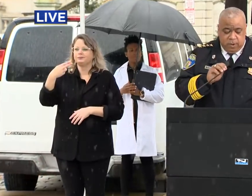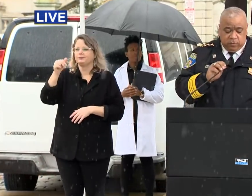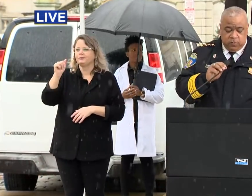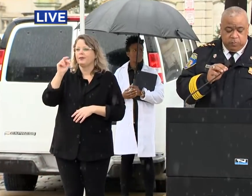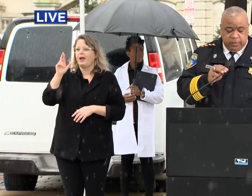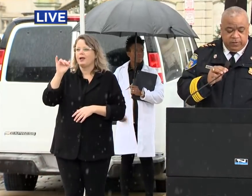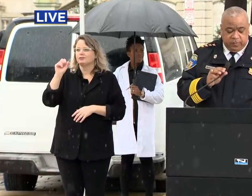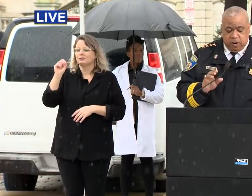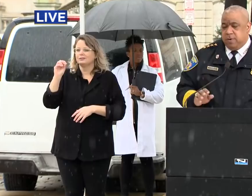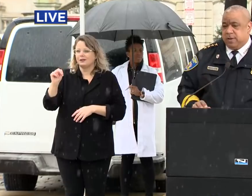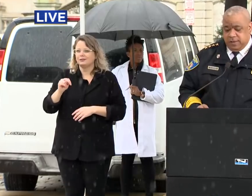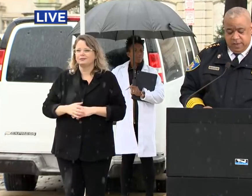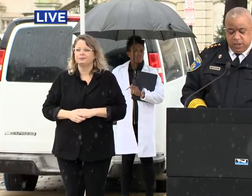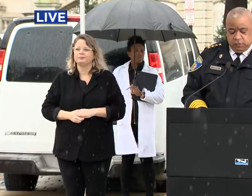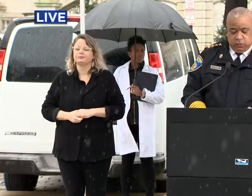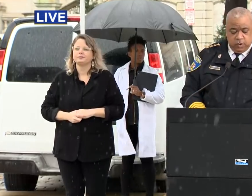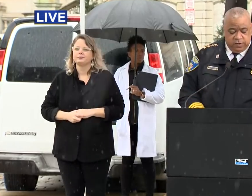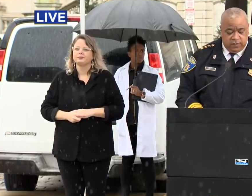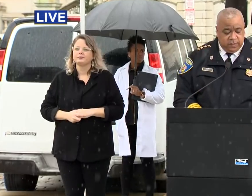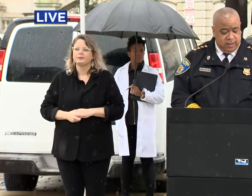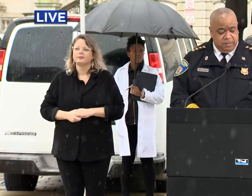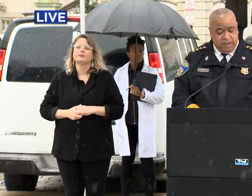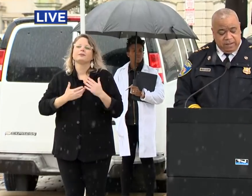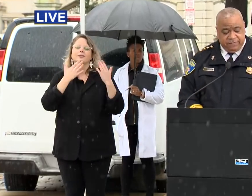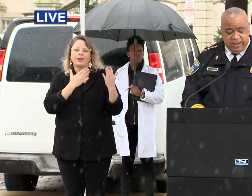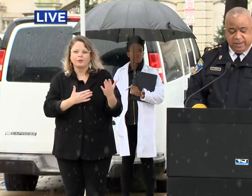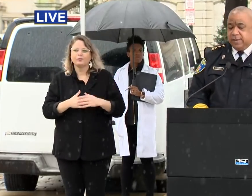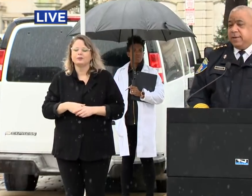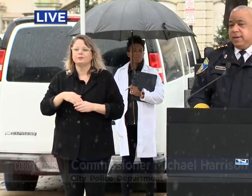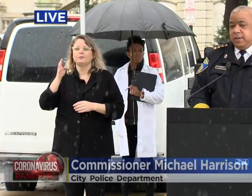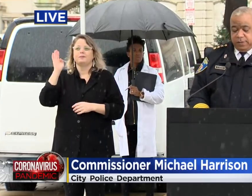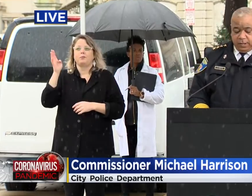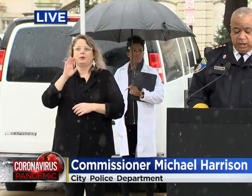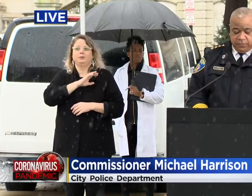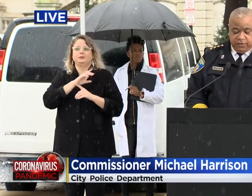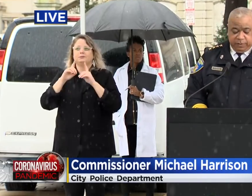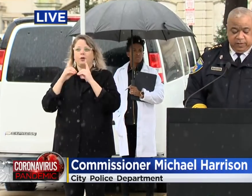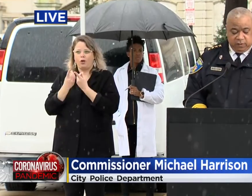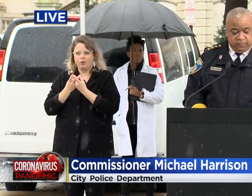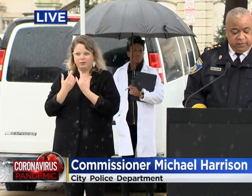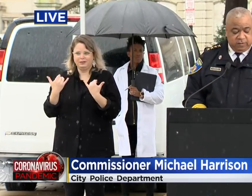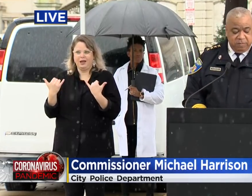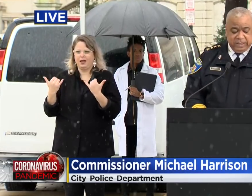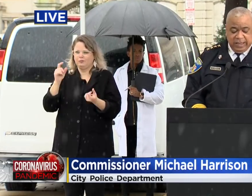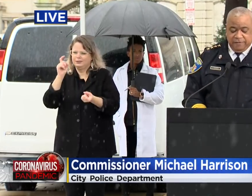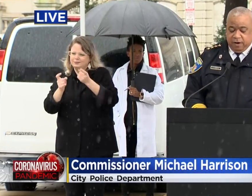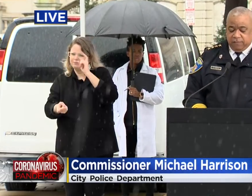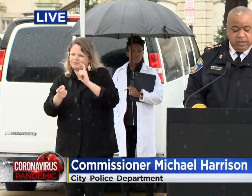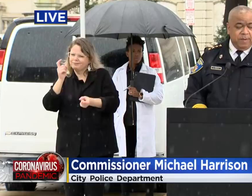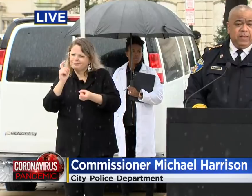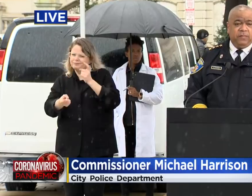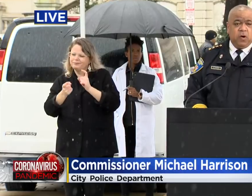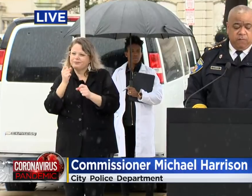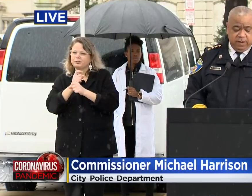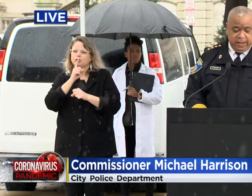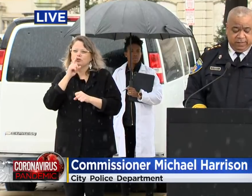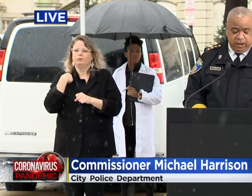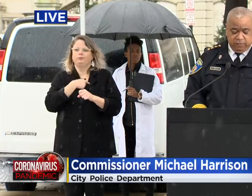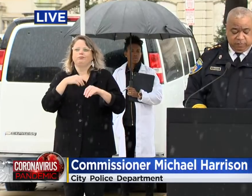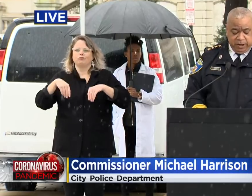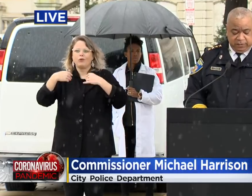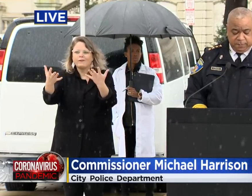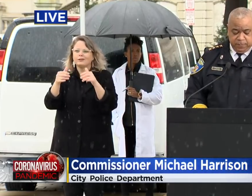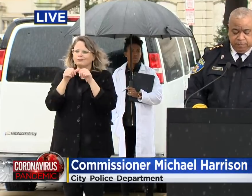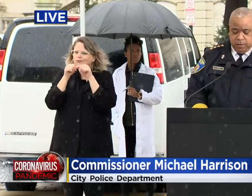Thank you. The Baltimore Police Department continues to adjust and modify the delivery of police services to meet the evolving demands of